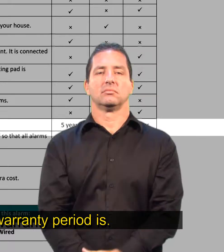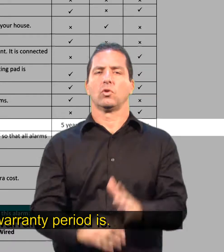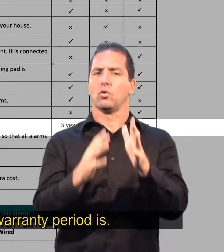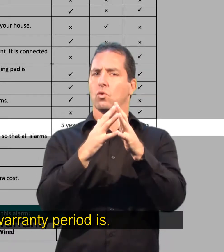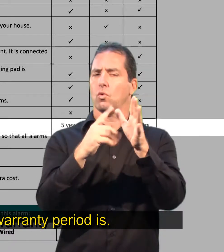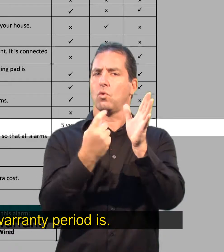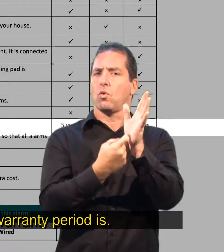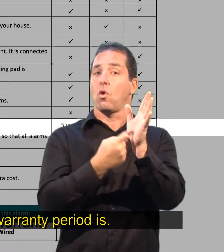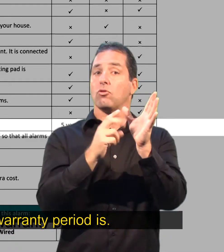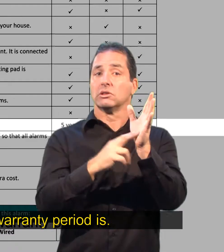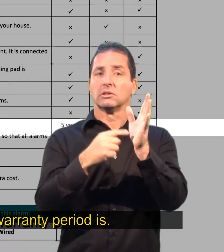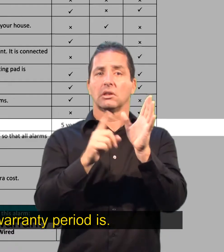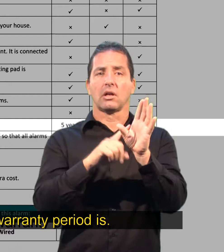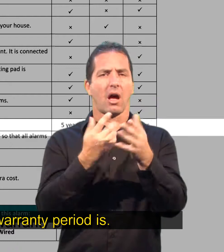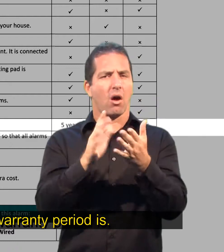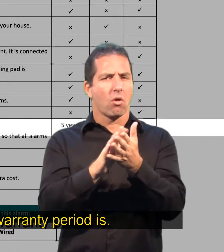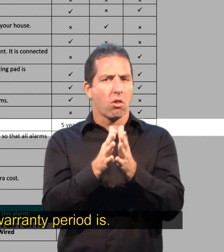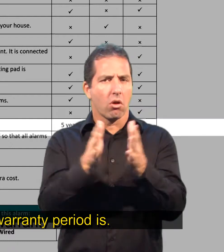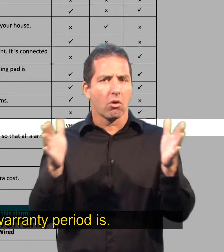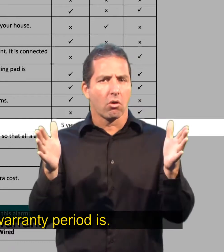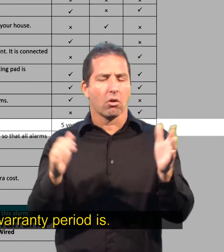How long the warranty period is.